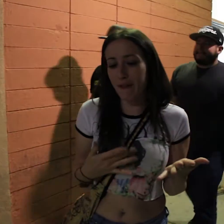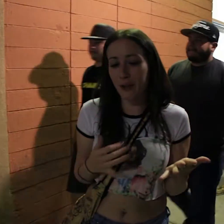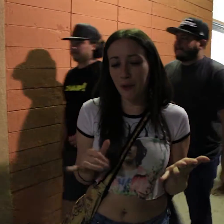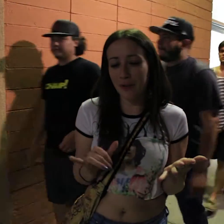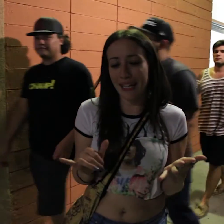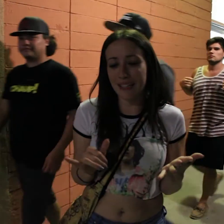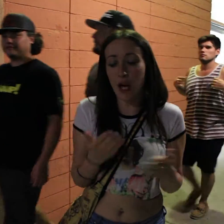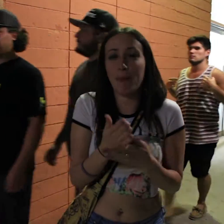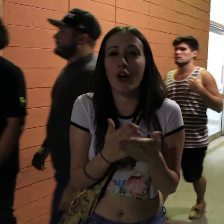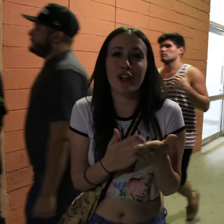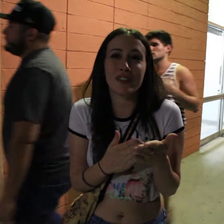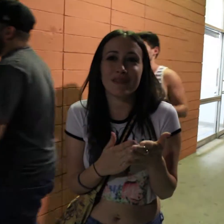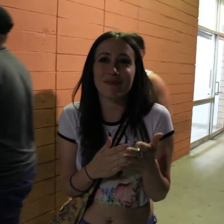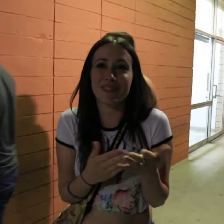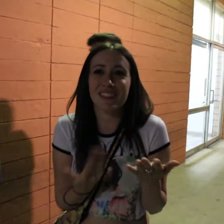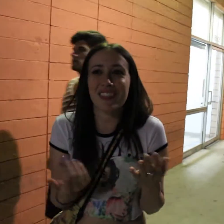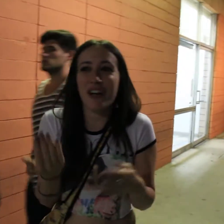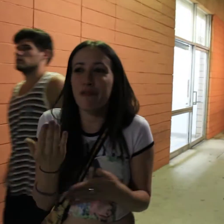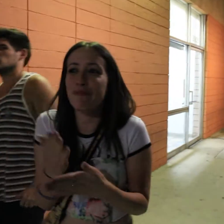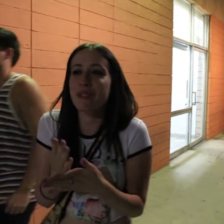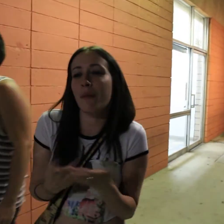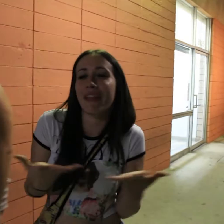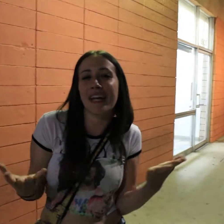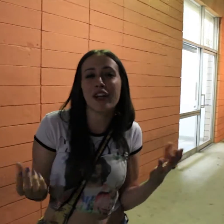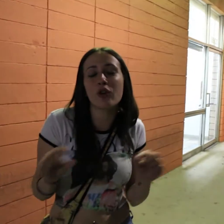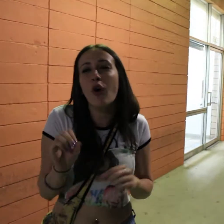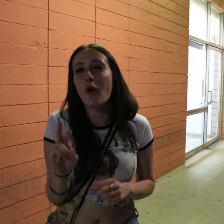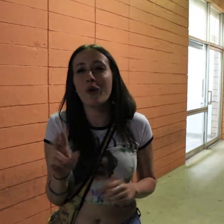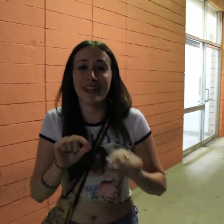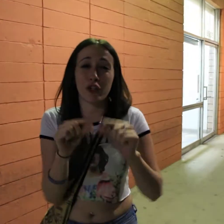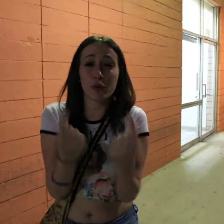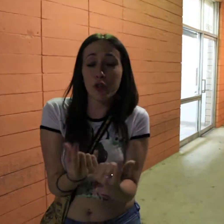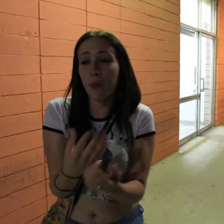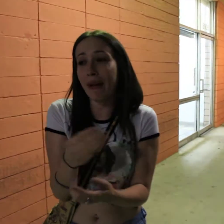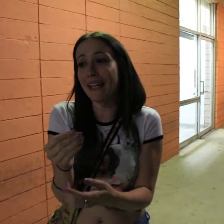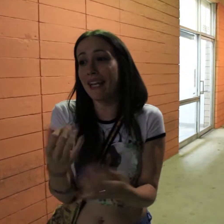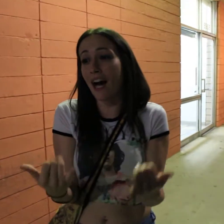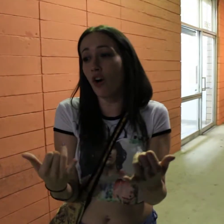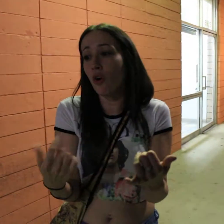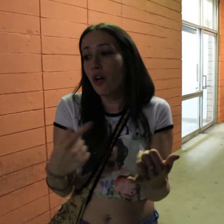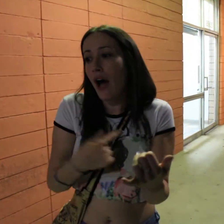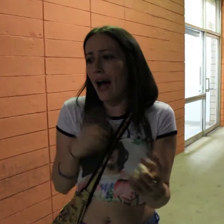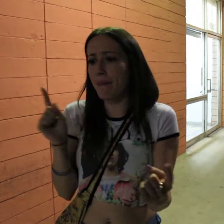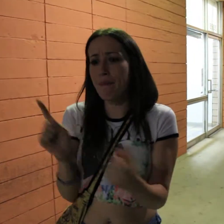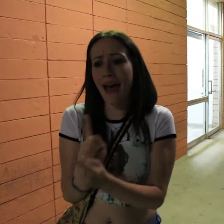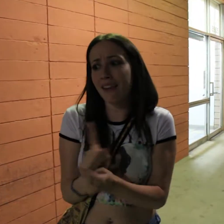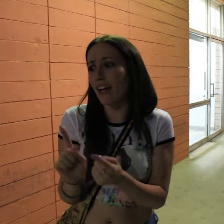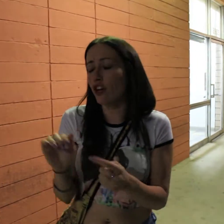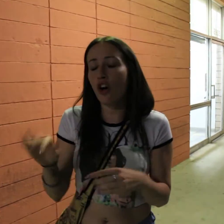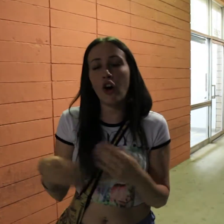felt like a part of something or like a group, and now I met like all